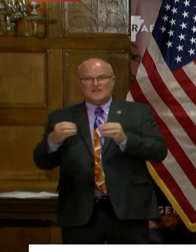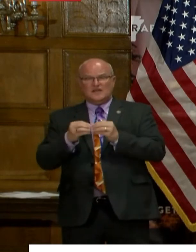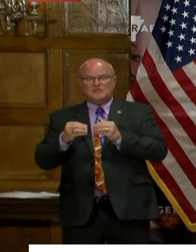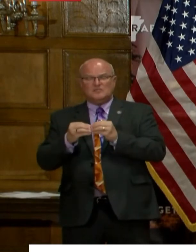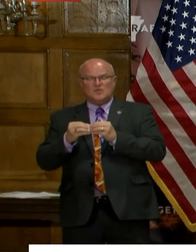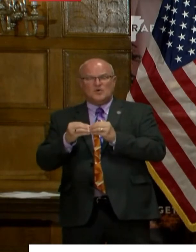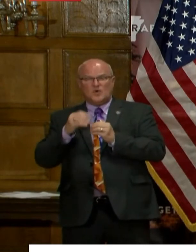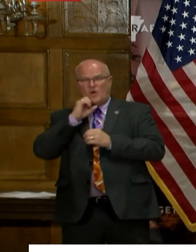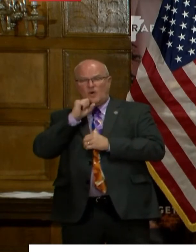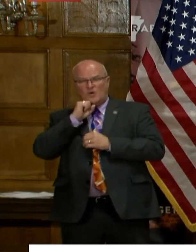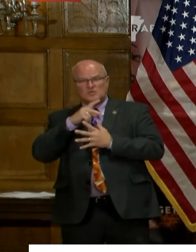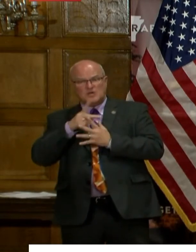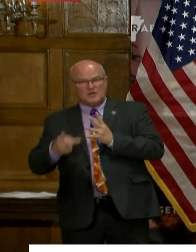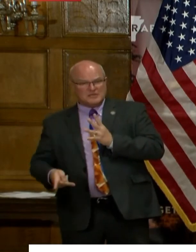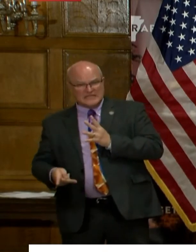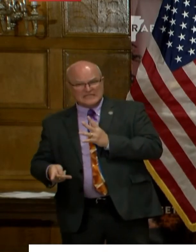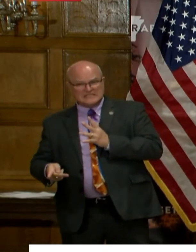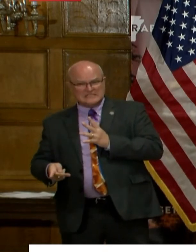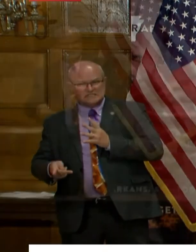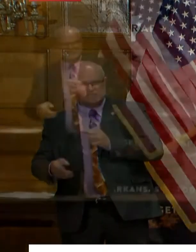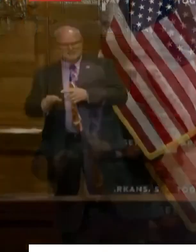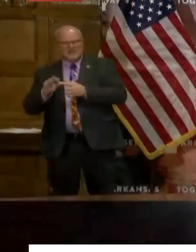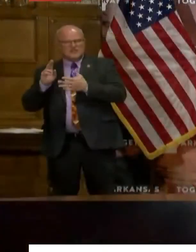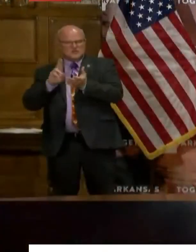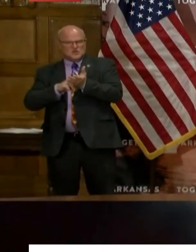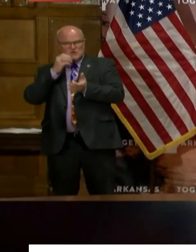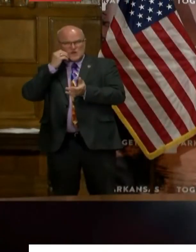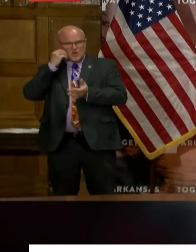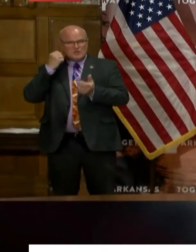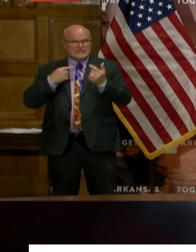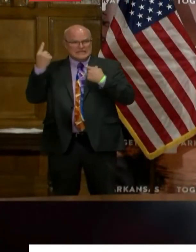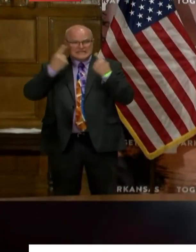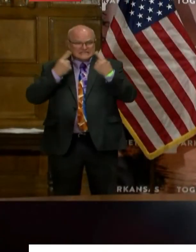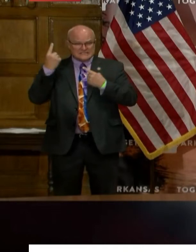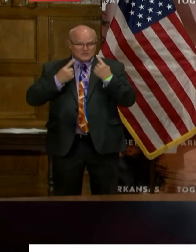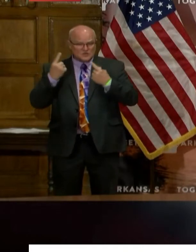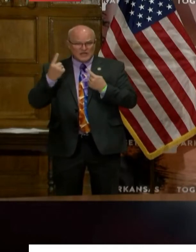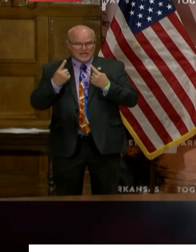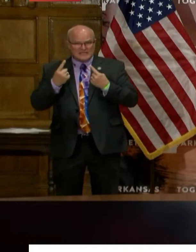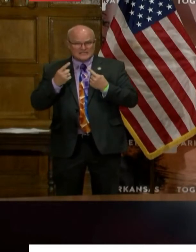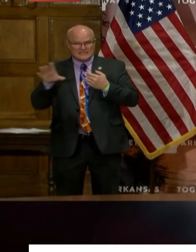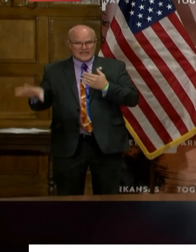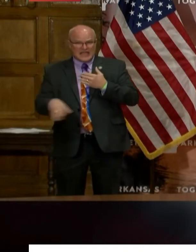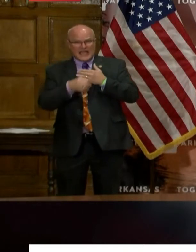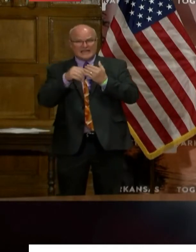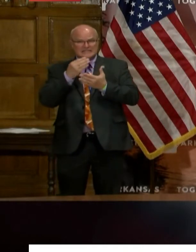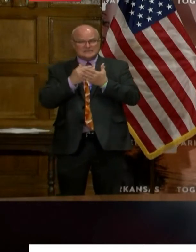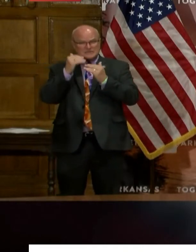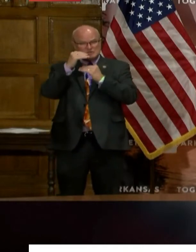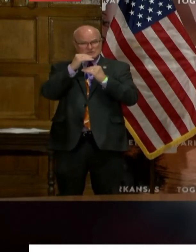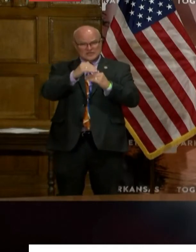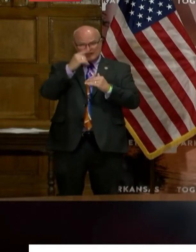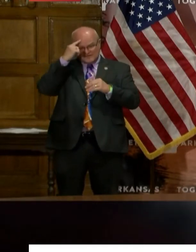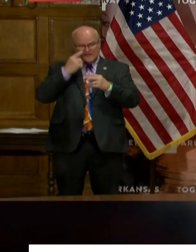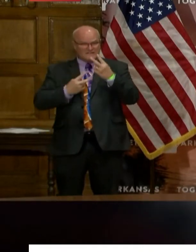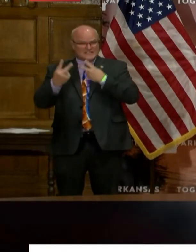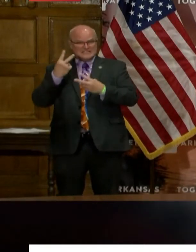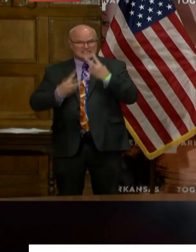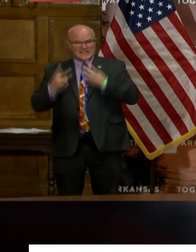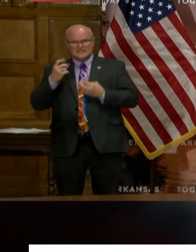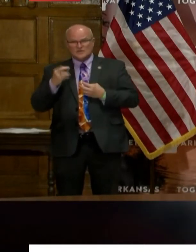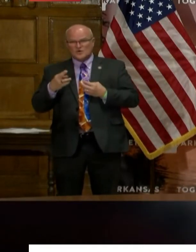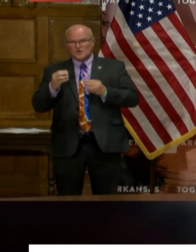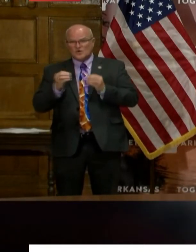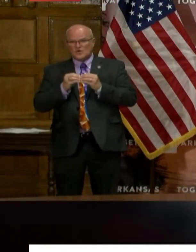vulnerable population, especially those in nursing homes, any consideration on either adding to some of the restrictions for visitation